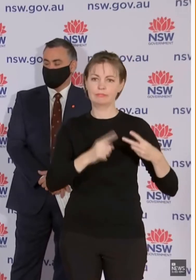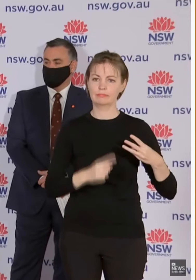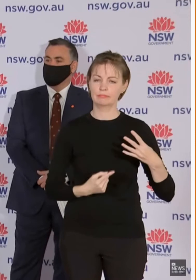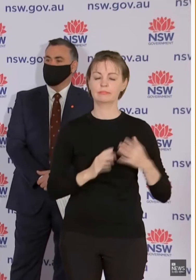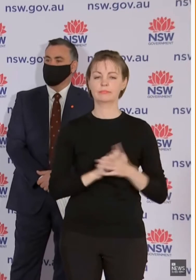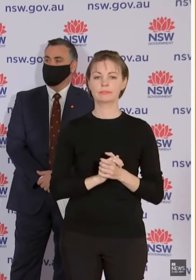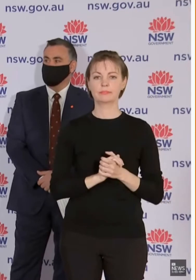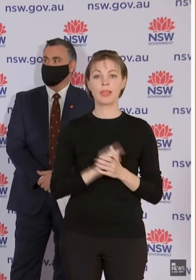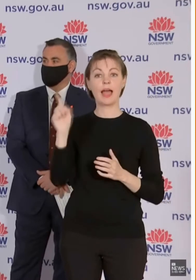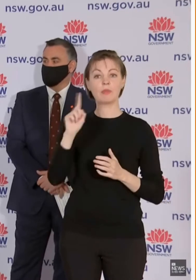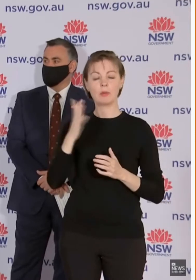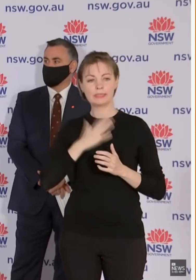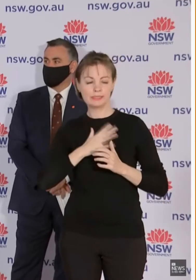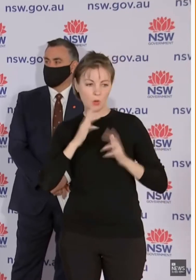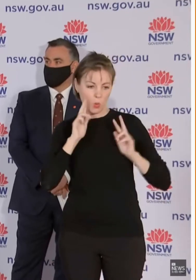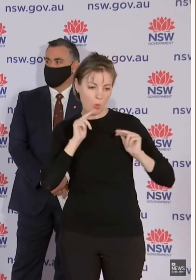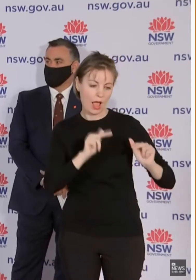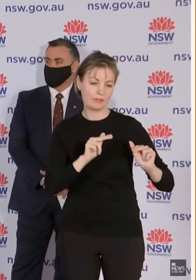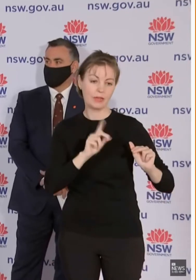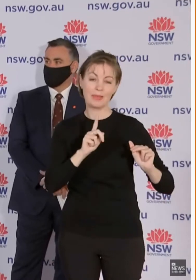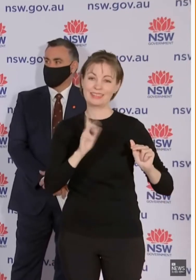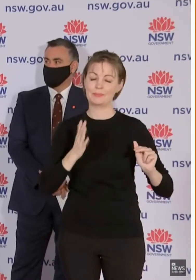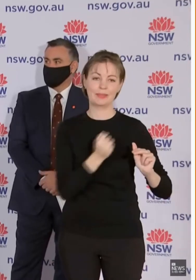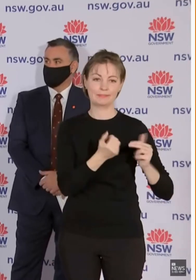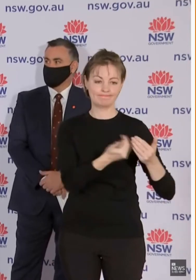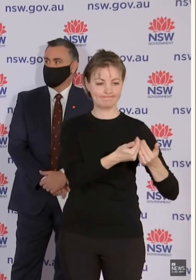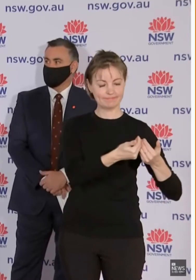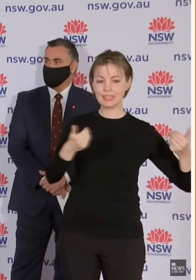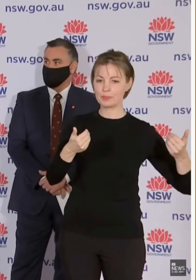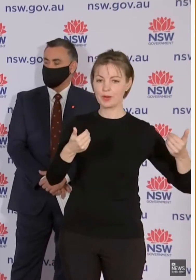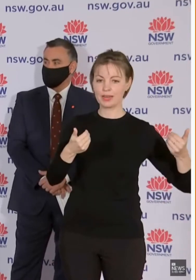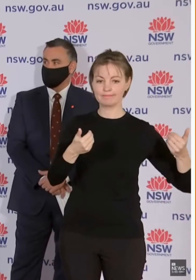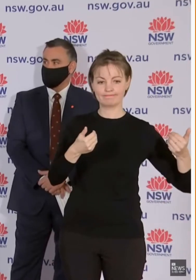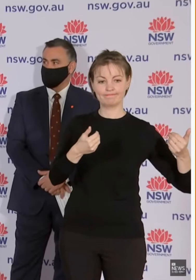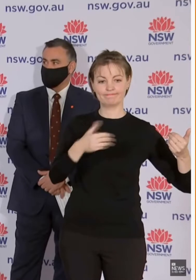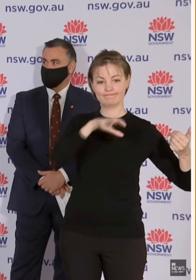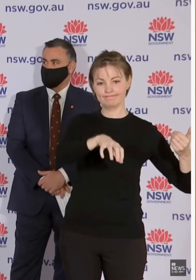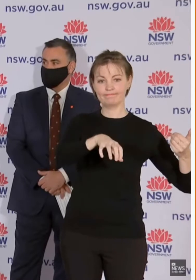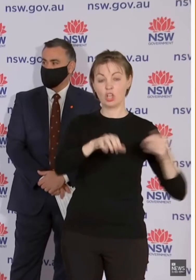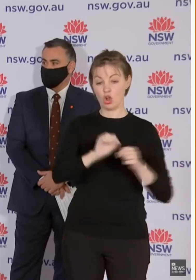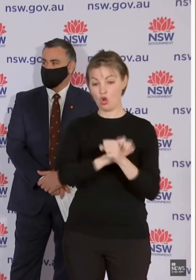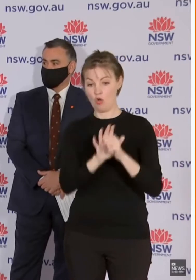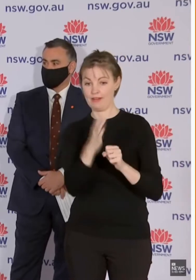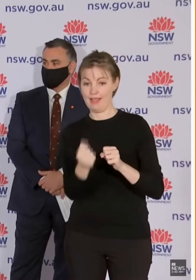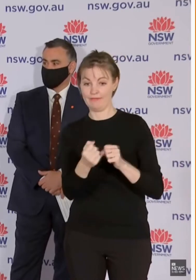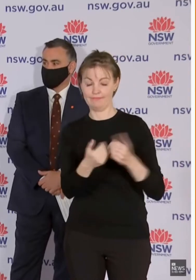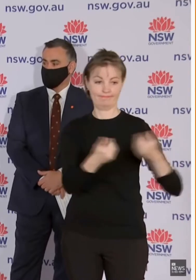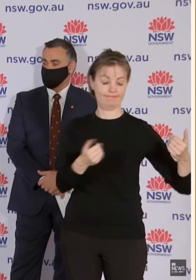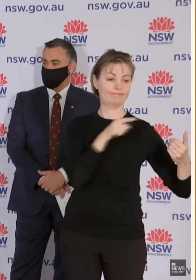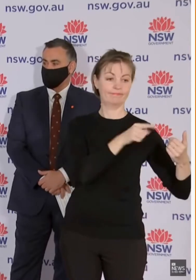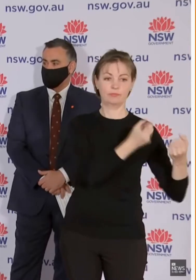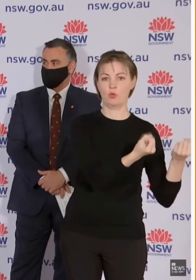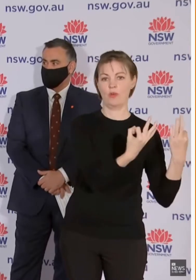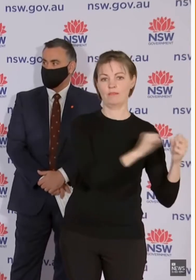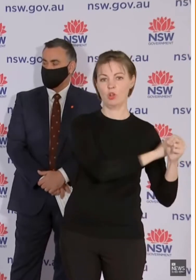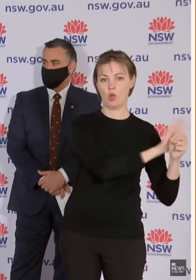intensive care unit right now, we've essentially divided it so we can keep the COVID and the non-COVID patients separate and protect the